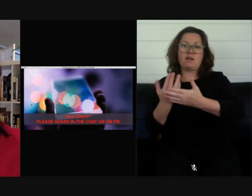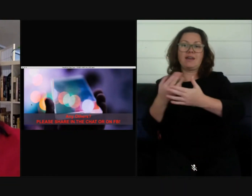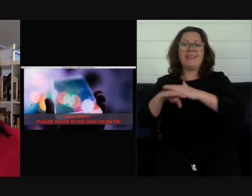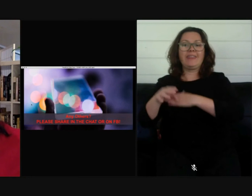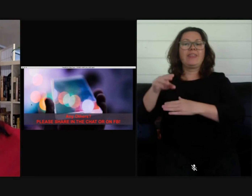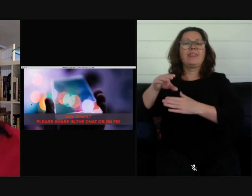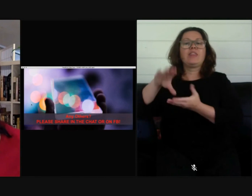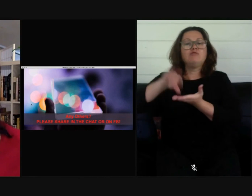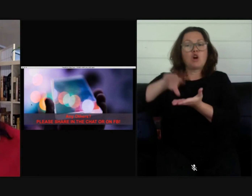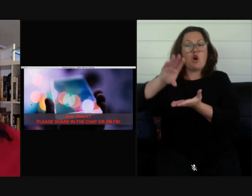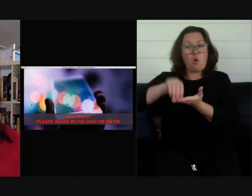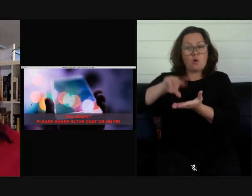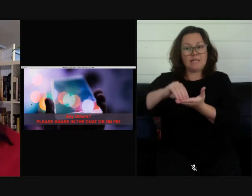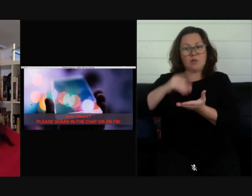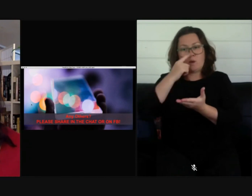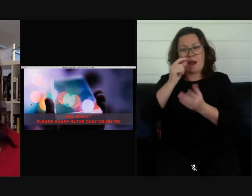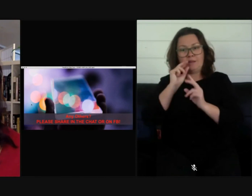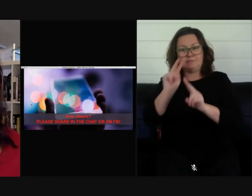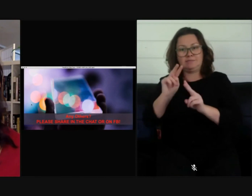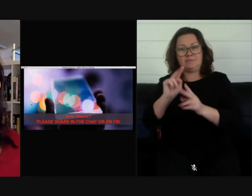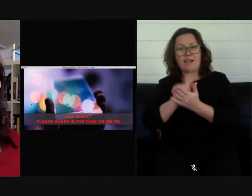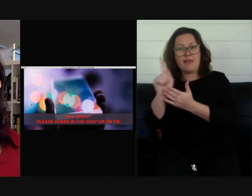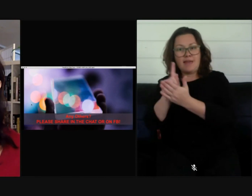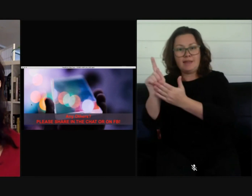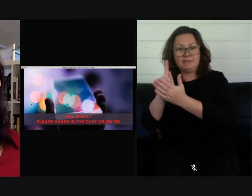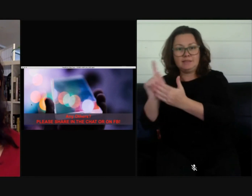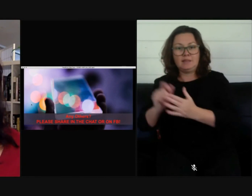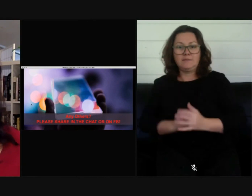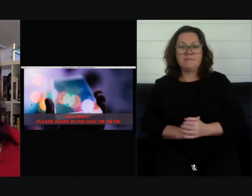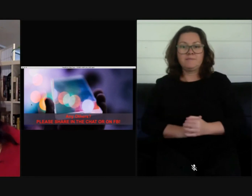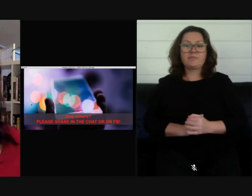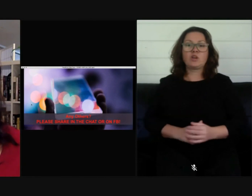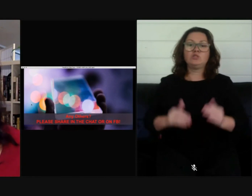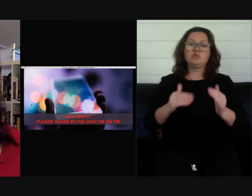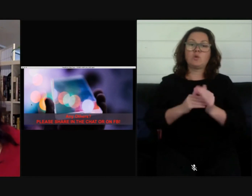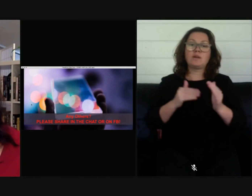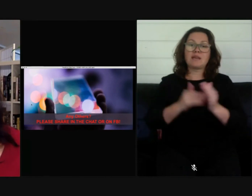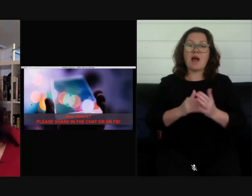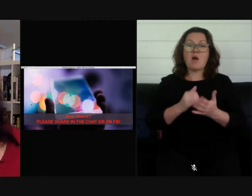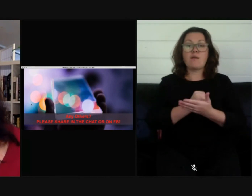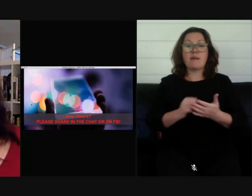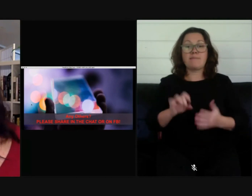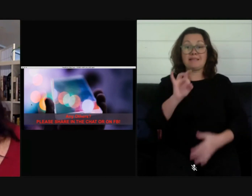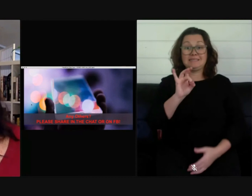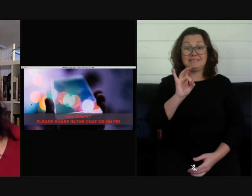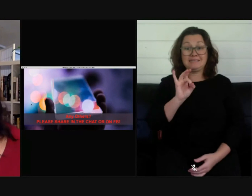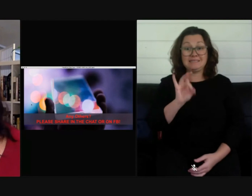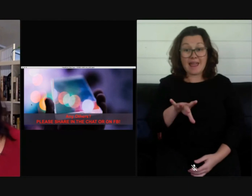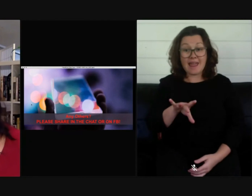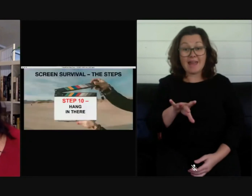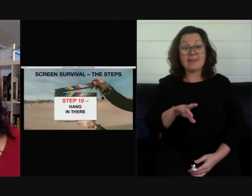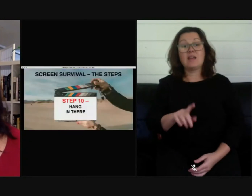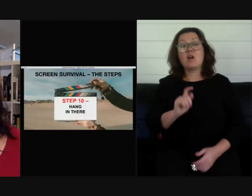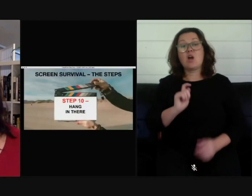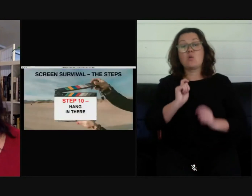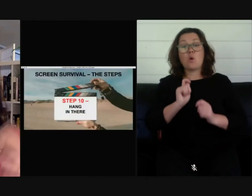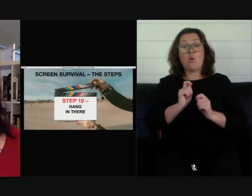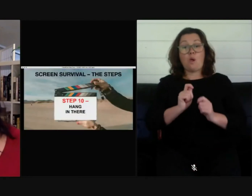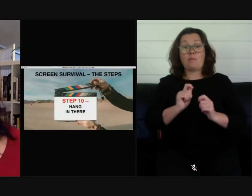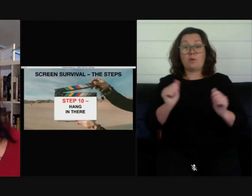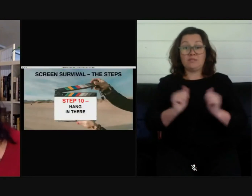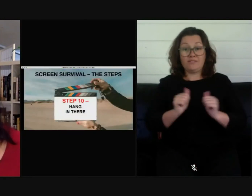I am now up to step number 10 and we are almost finished. So thank you for hanging in there for